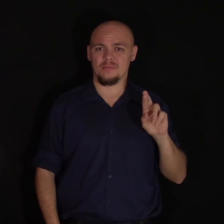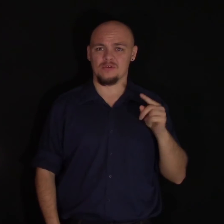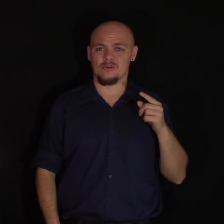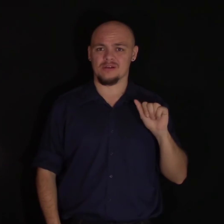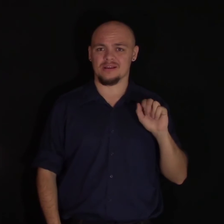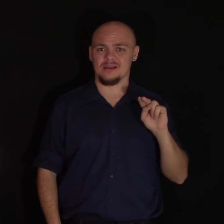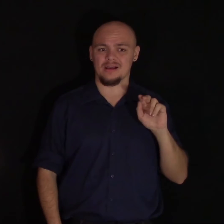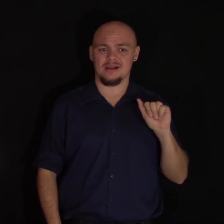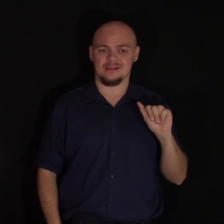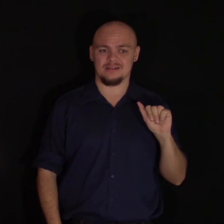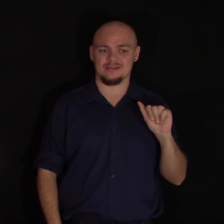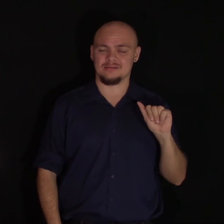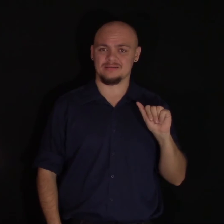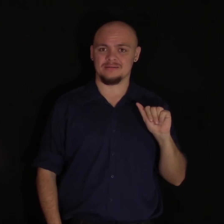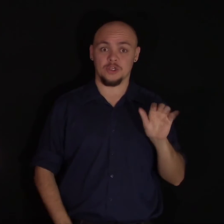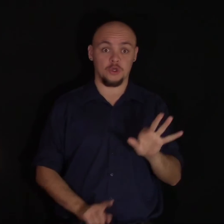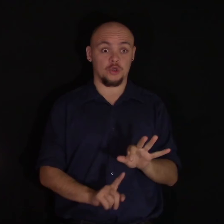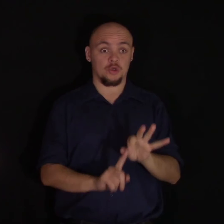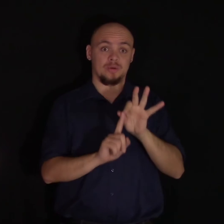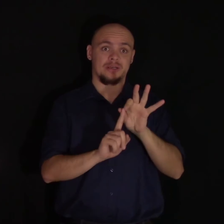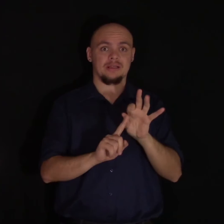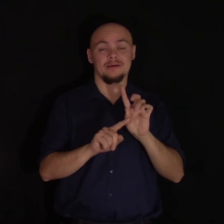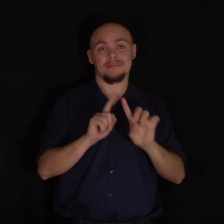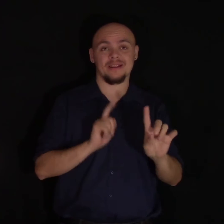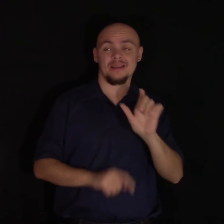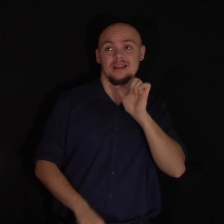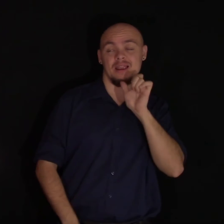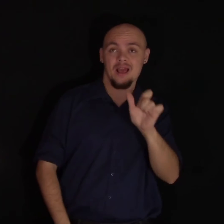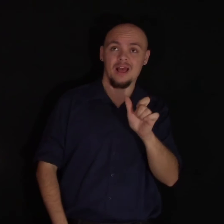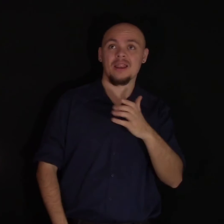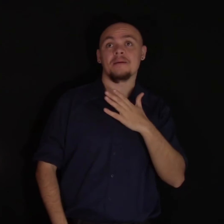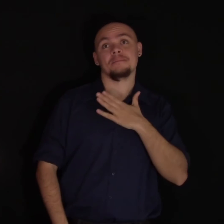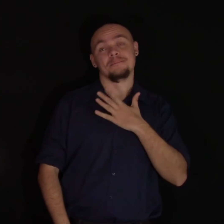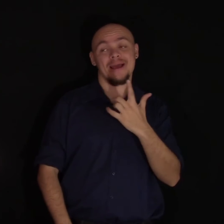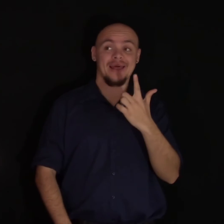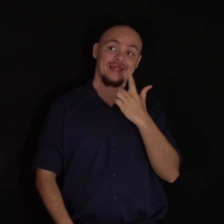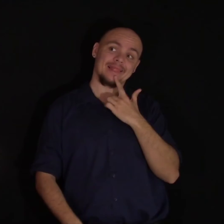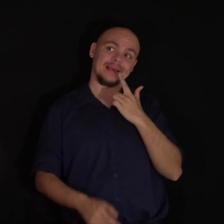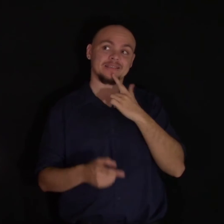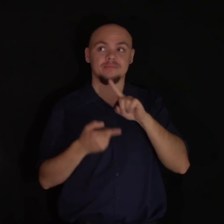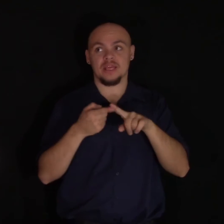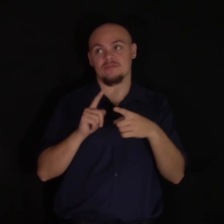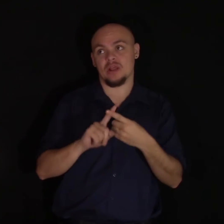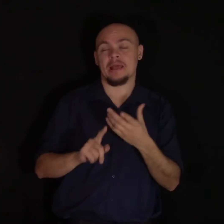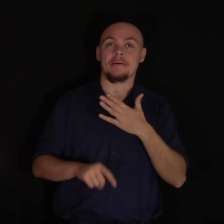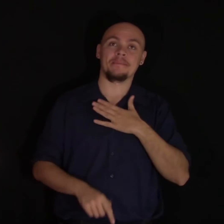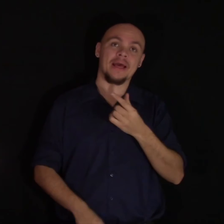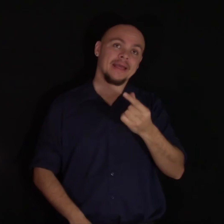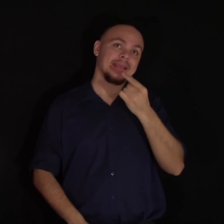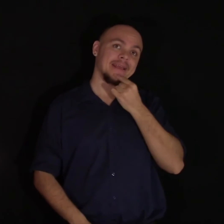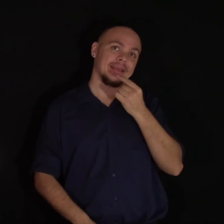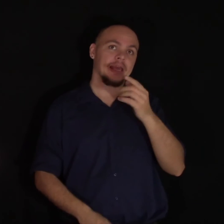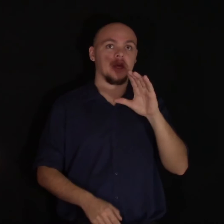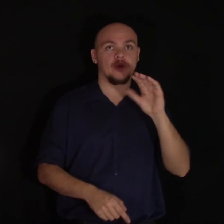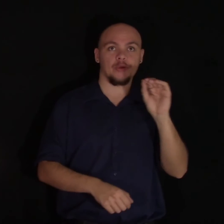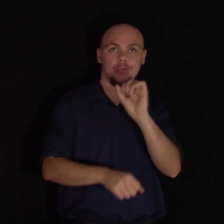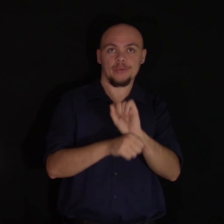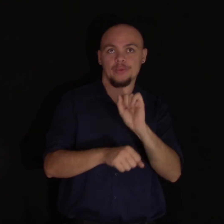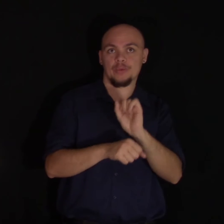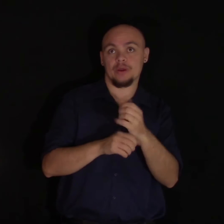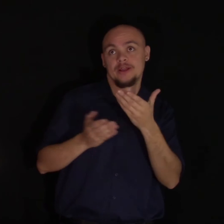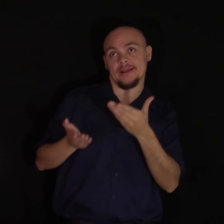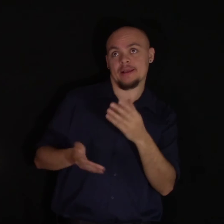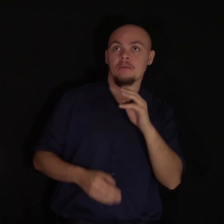uniquely Morgana, but not my lesbian friend Morgana or my gay coworker Morgana, just